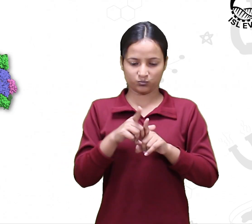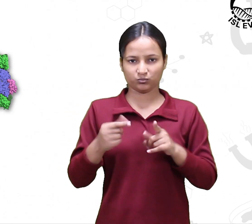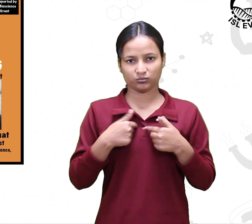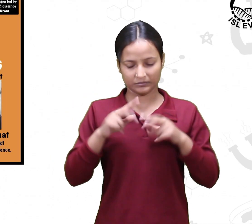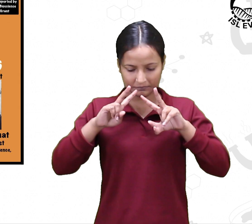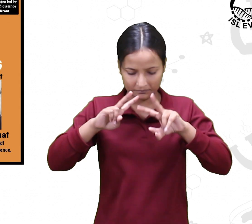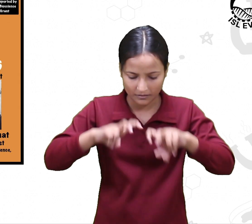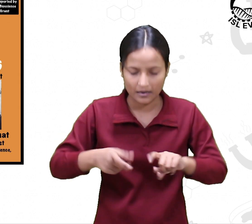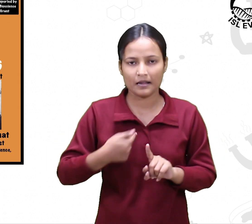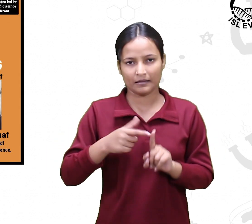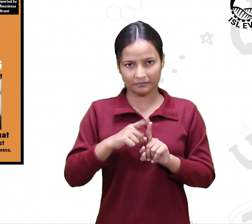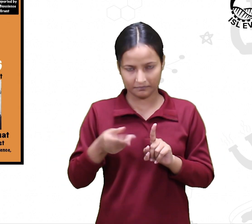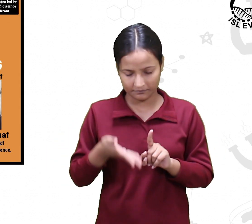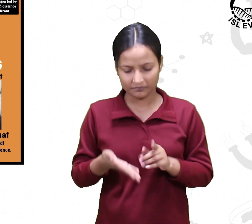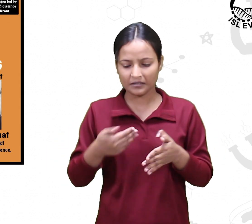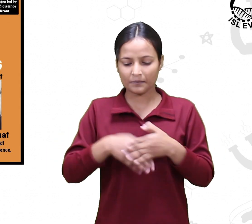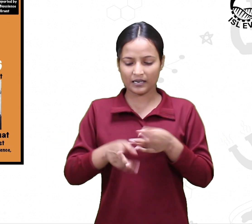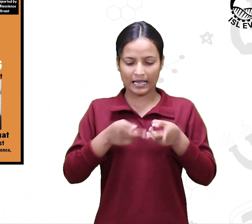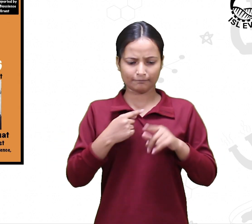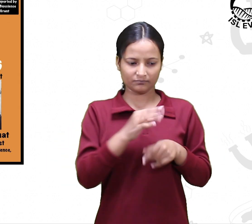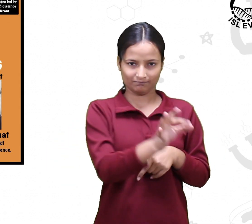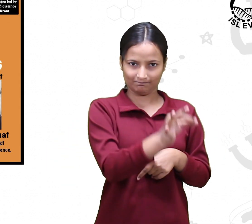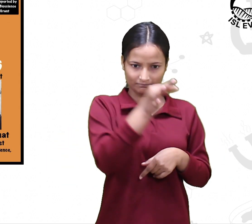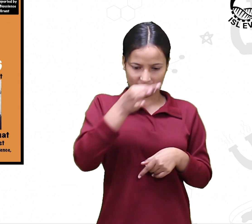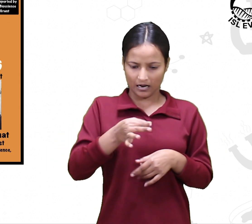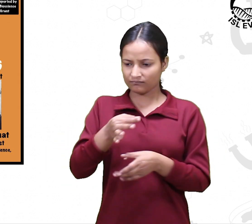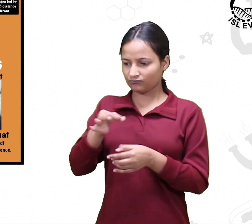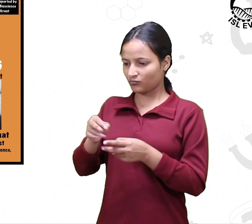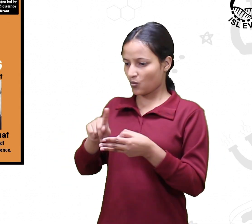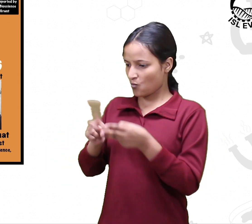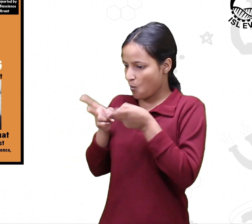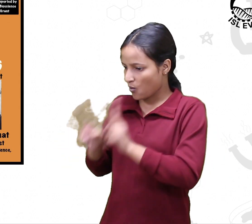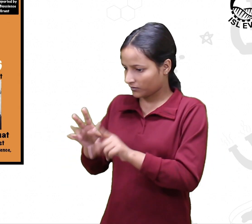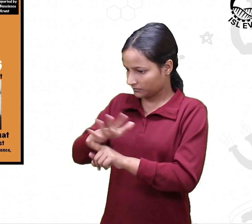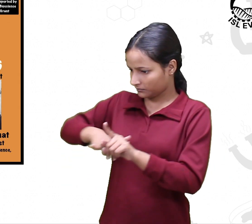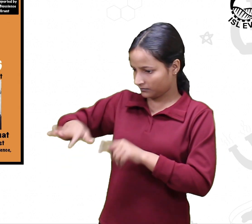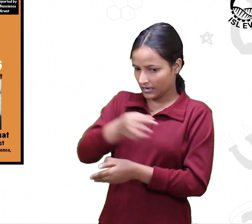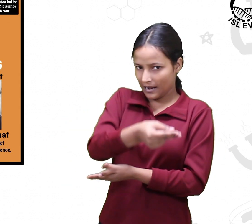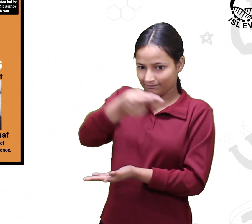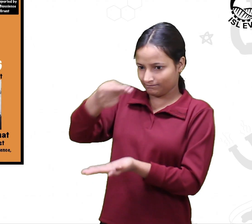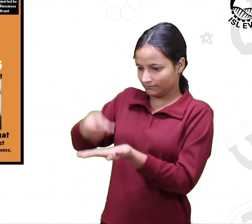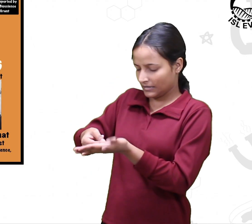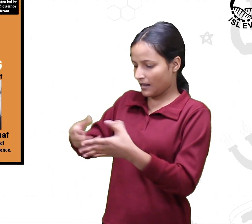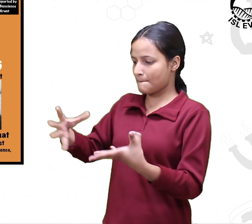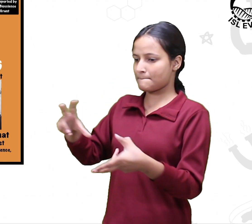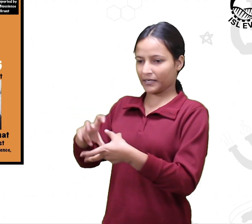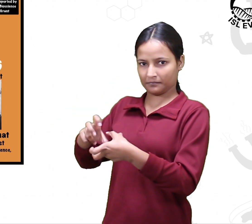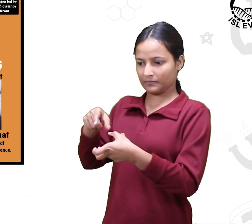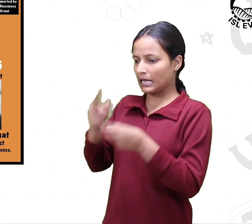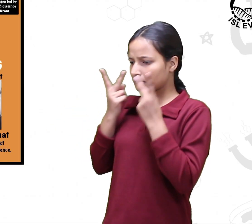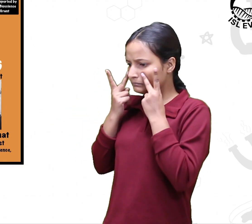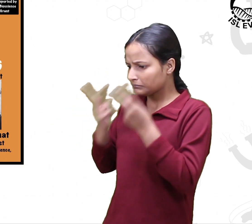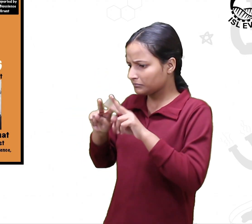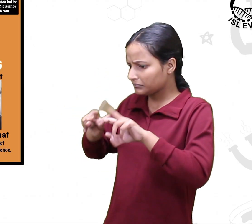under the normal environment, the cells remain healthy. However, if we take normal cells, not cancerous cells, but put